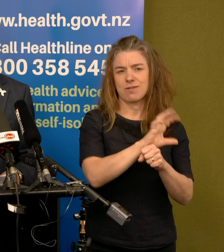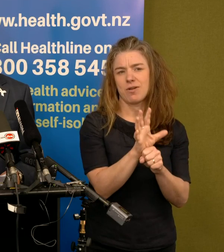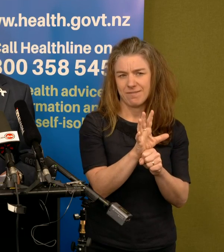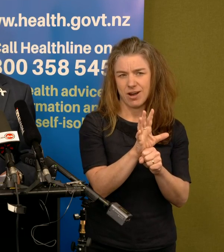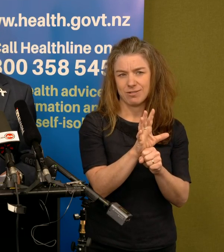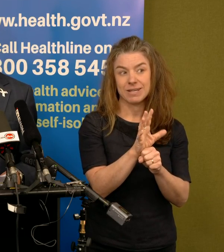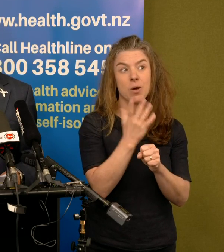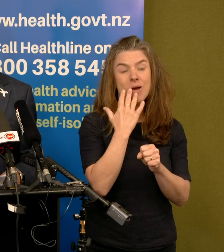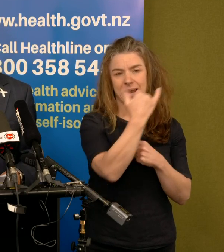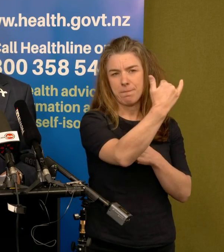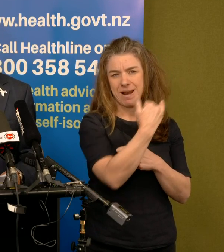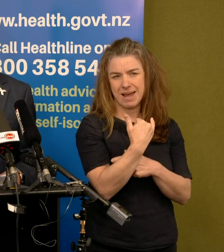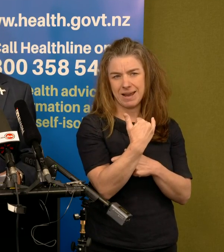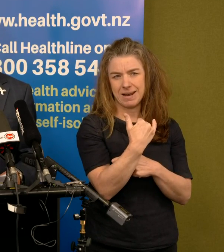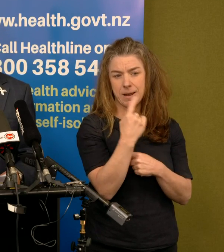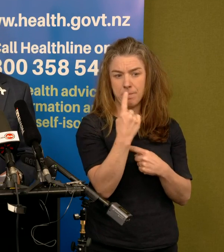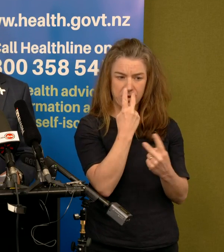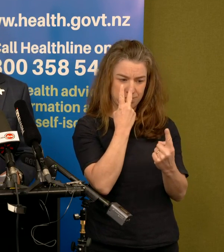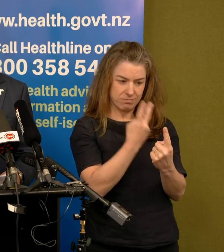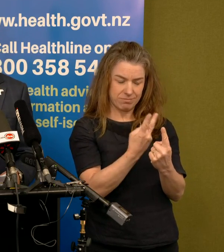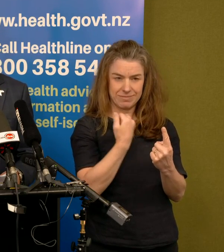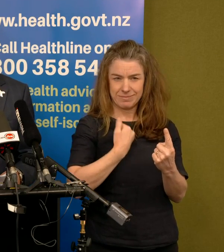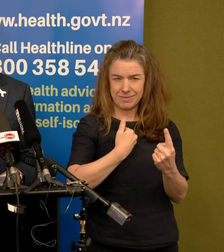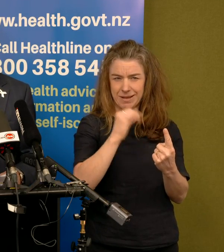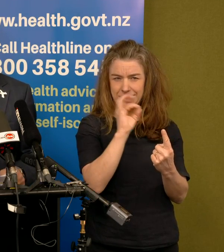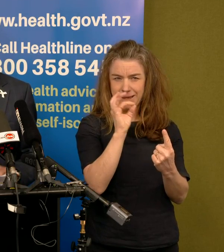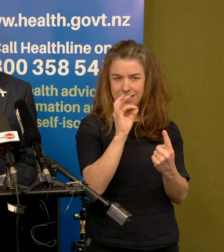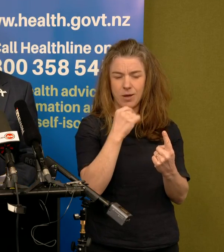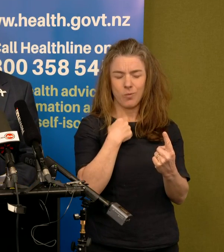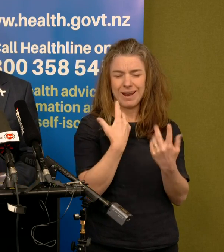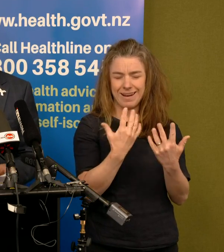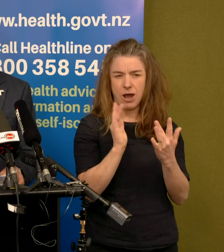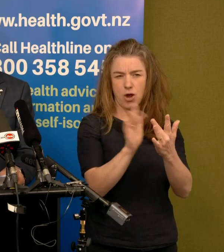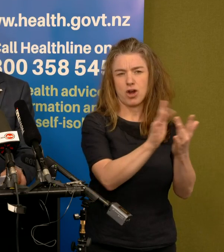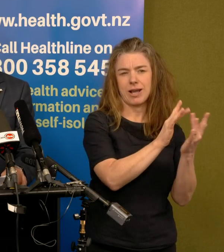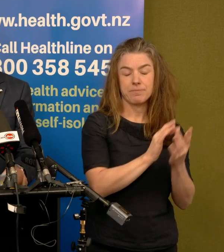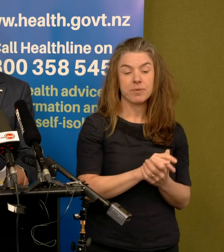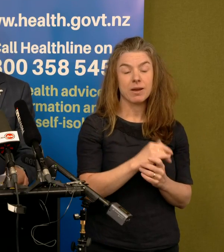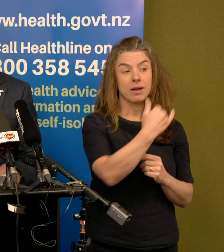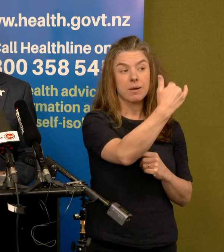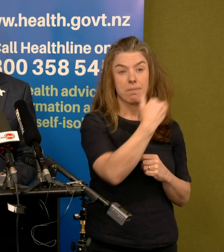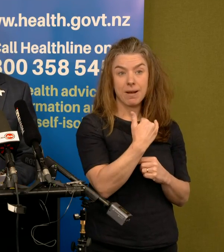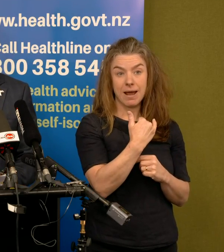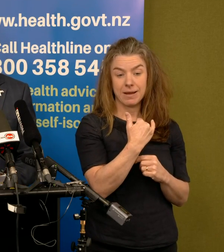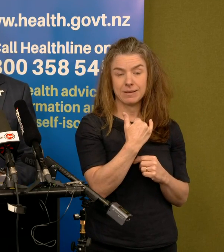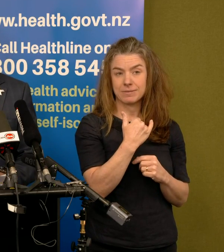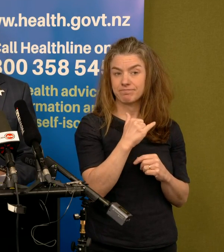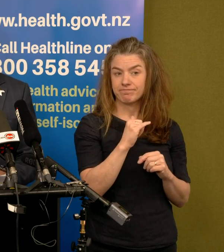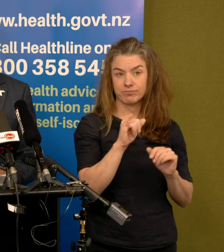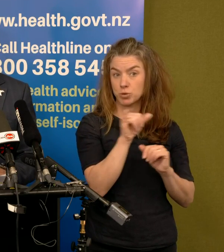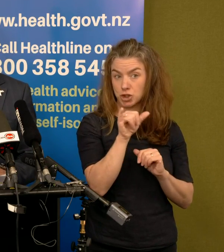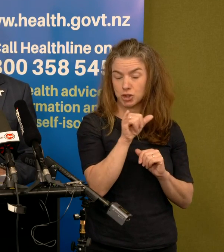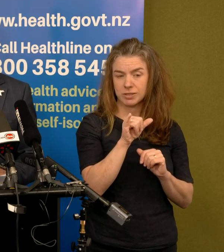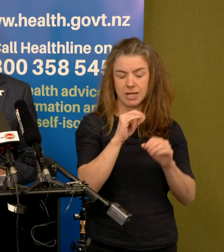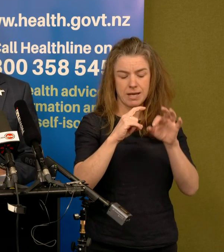infectious on the flight, although he didn't have any symptoms. We are initiating contact tracing. The flight detail is as follows. It's